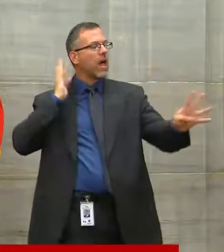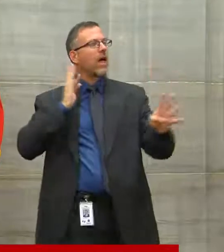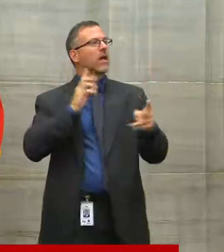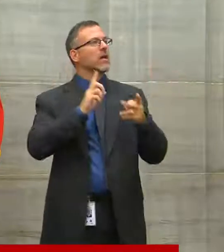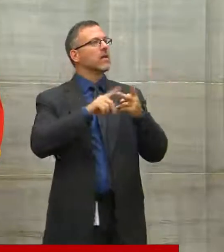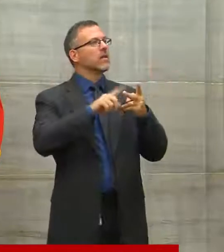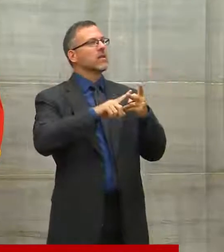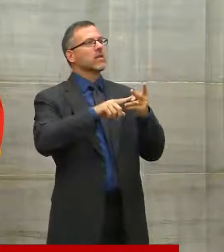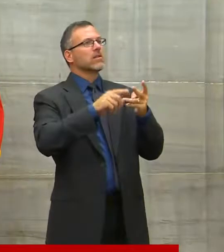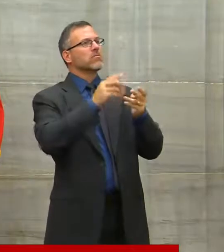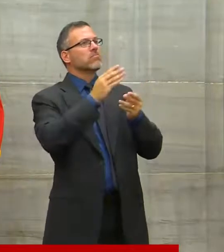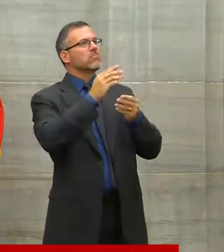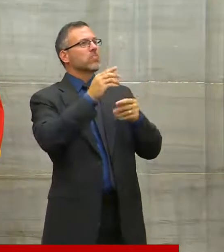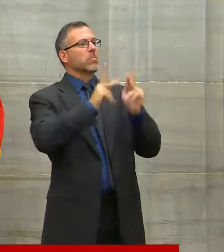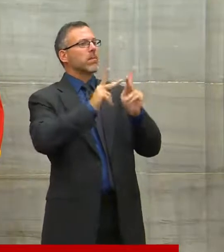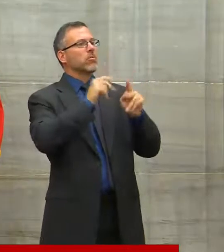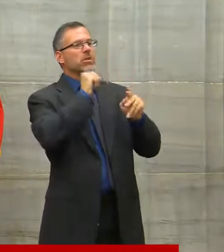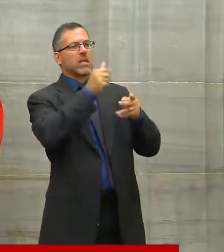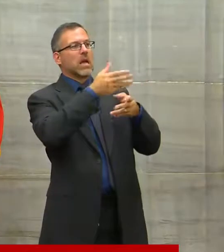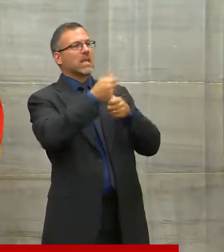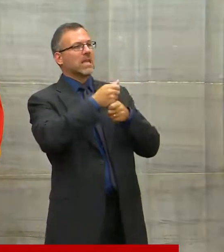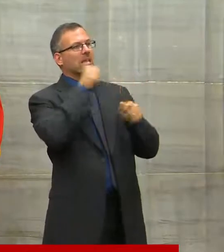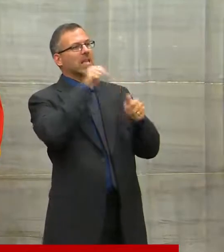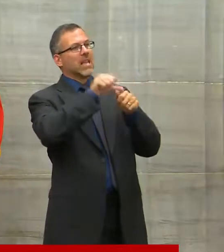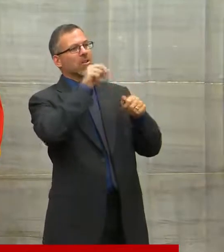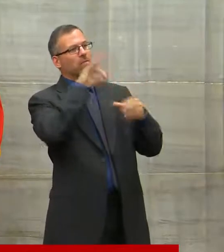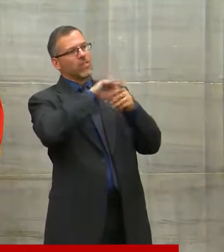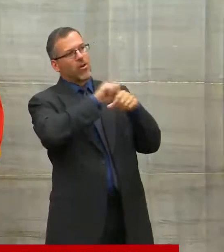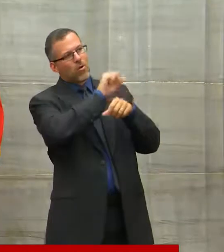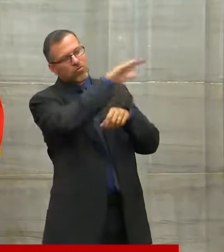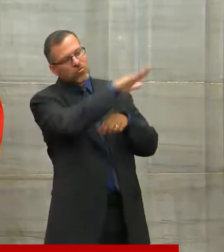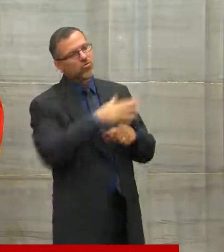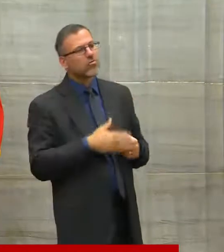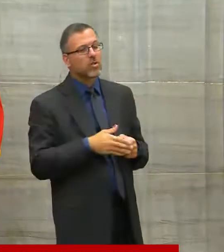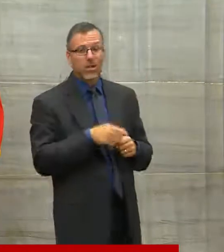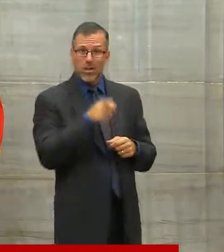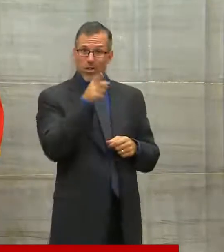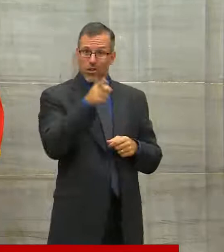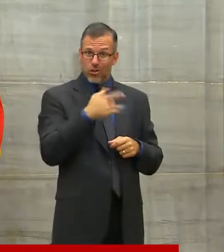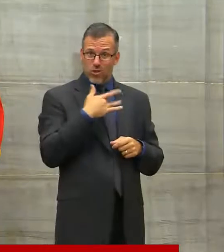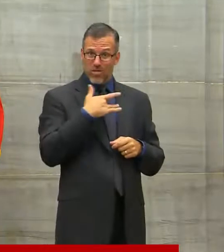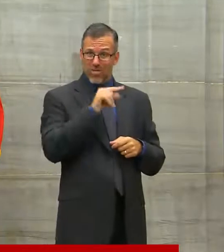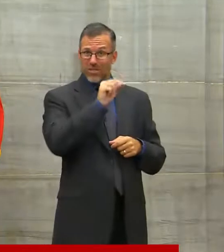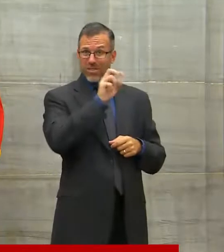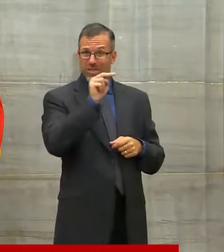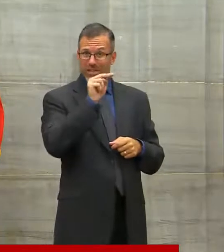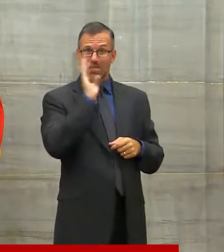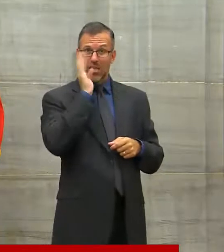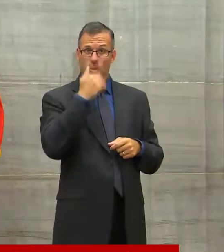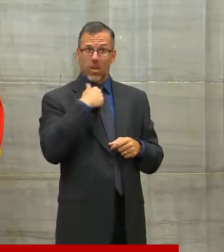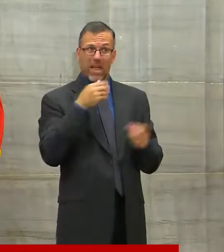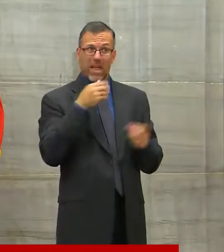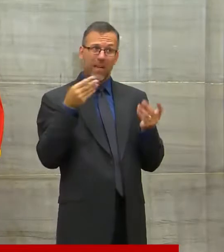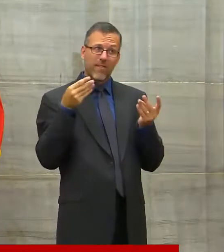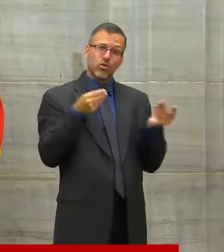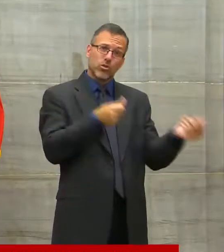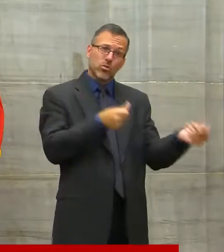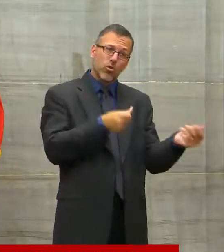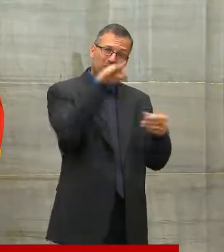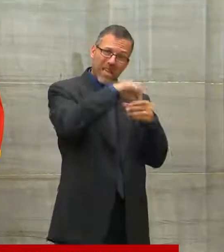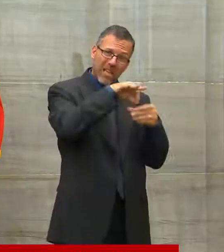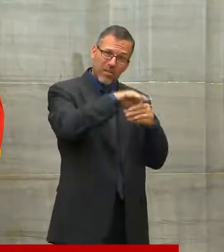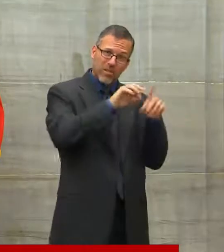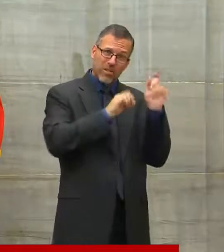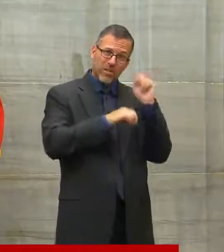not getting their absentee ballots when they requested. How confident are you that Tennessee's going to see a smooth election if it can during this unusual